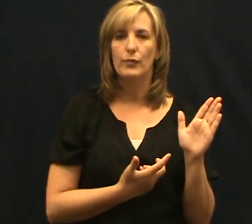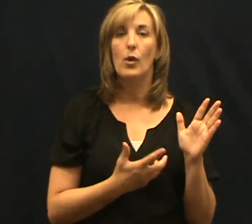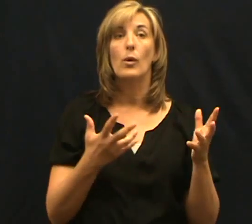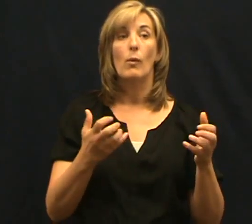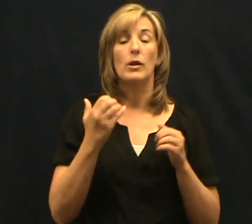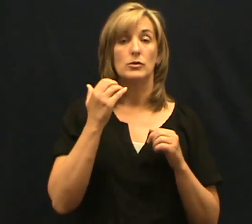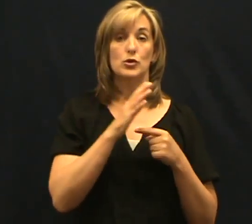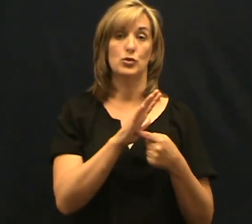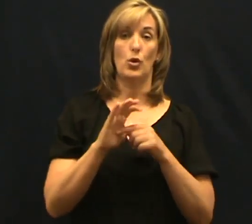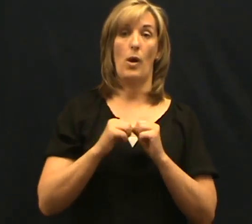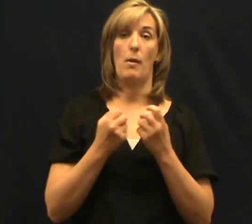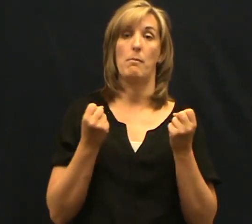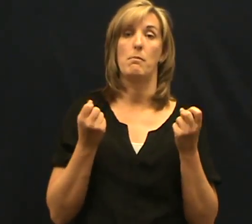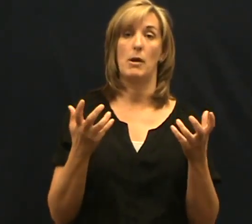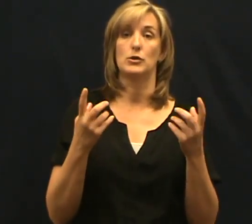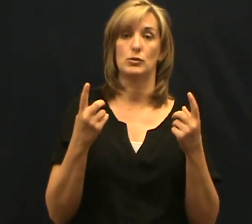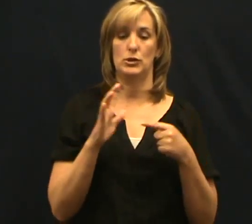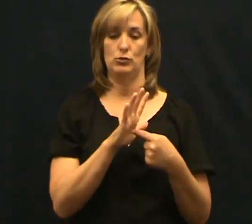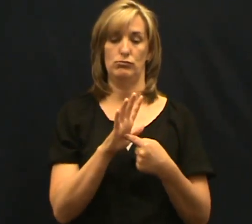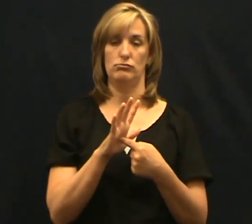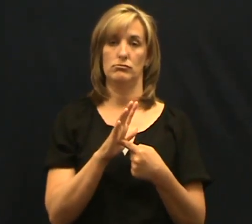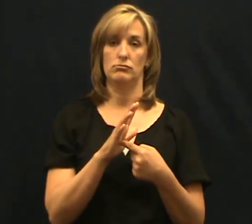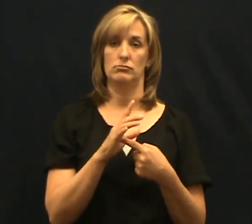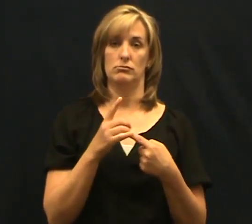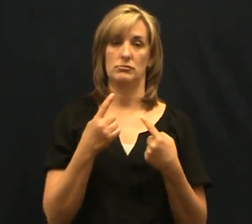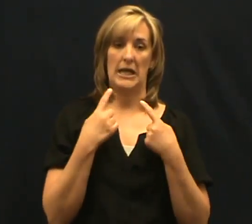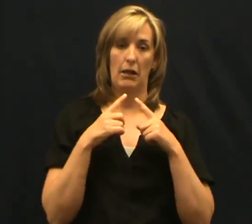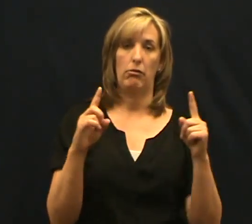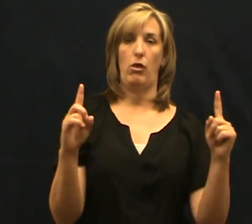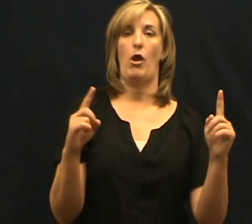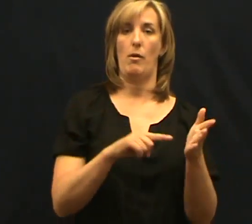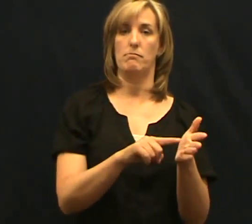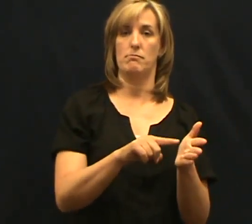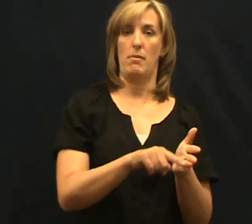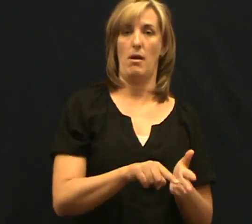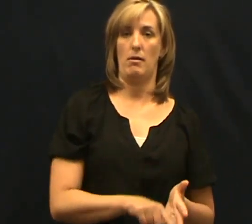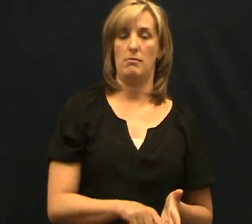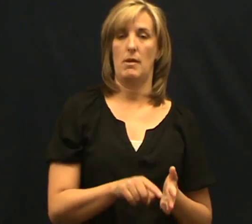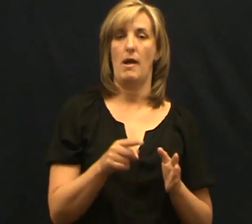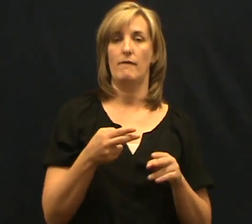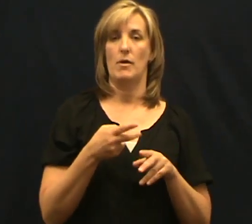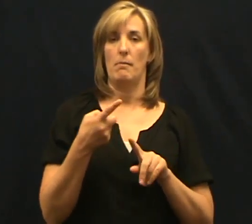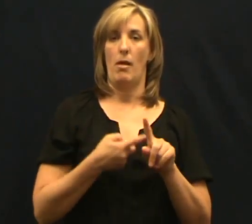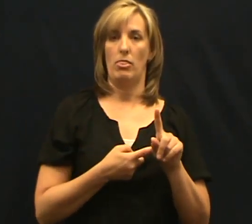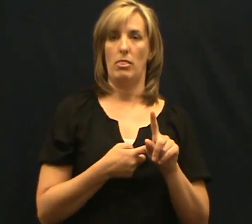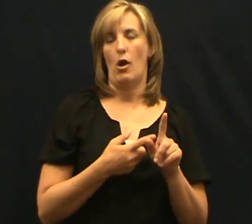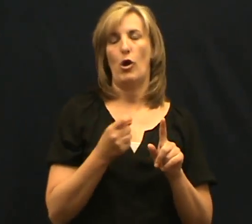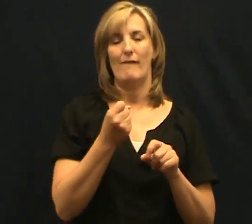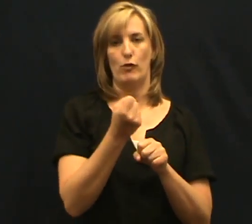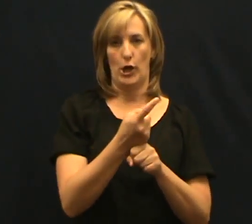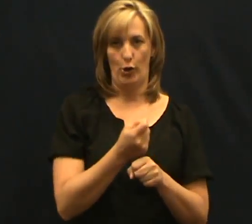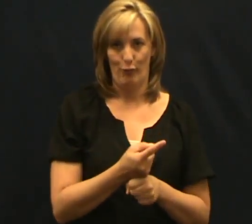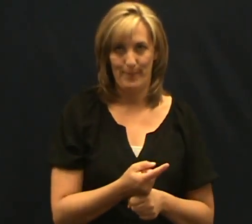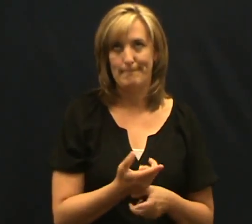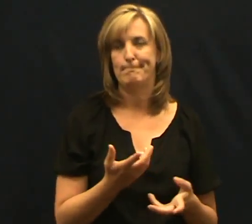pay in dividends every year. And so we call that a temporary account, closing it out to retain earnings as well at the end